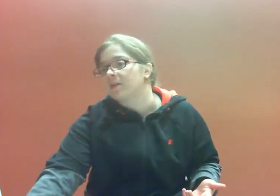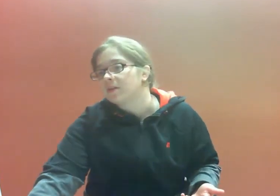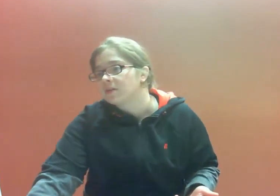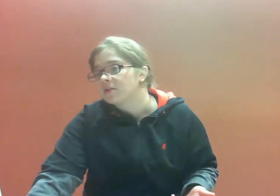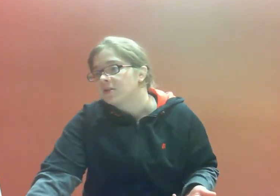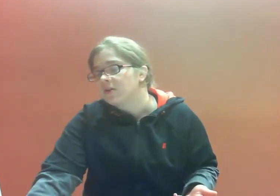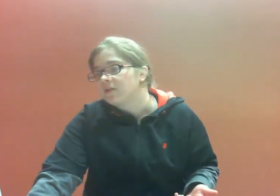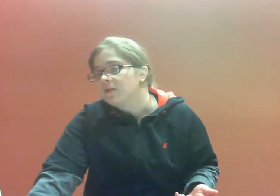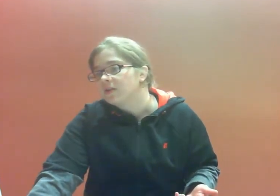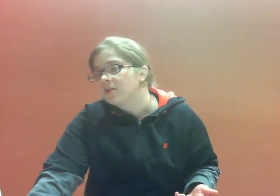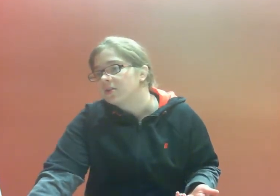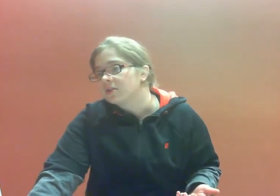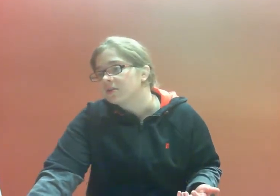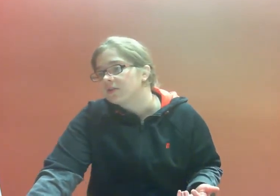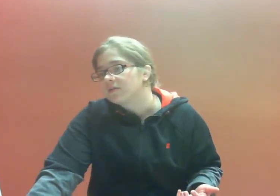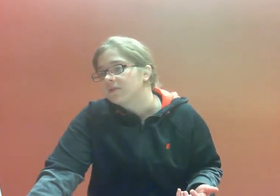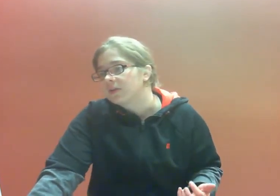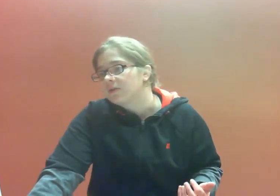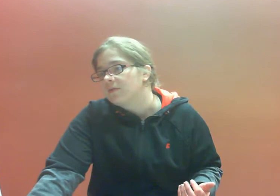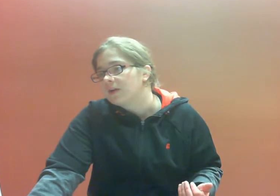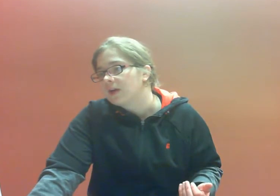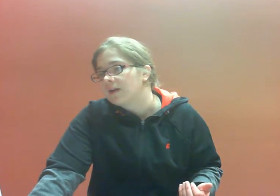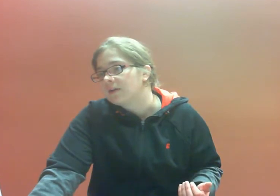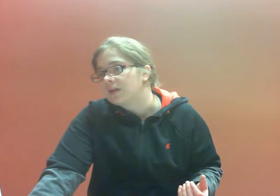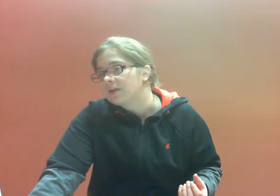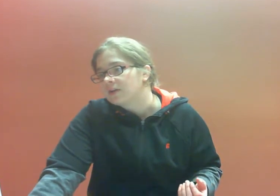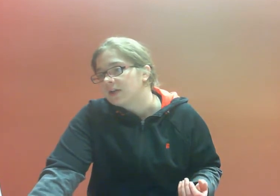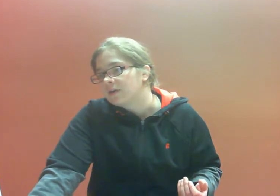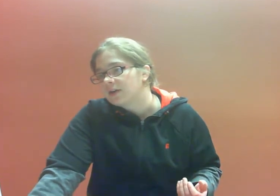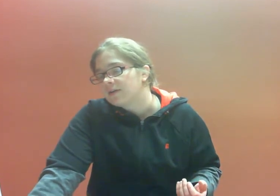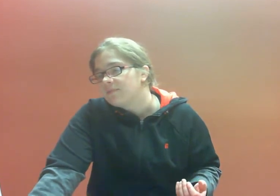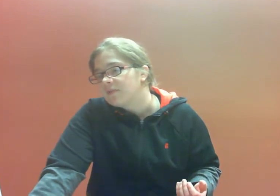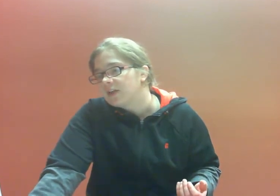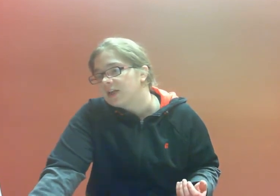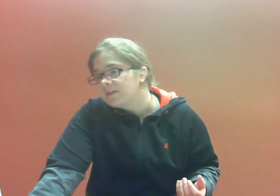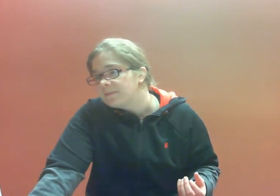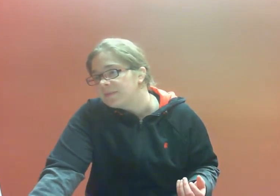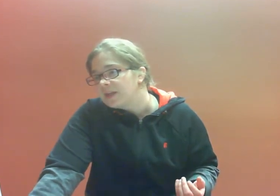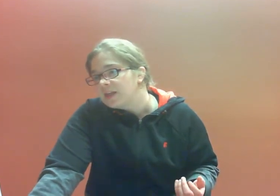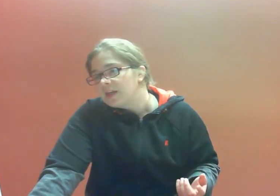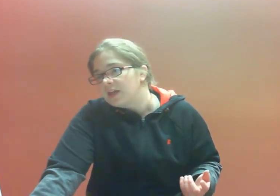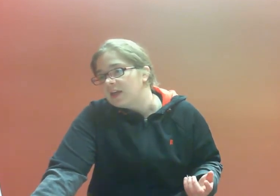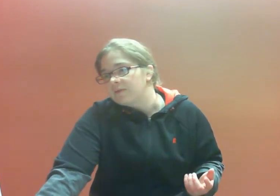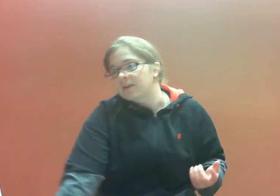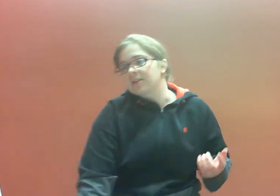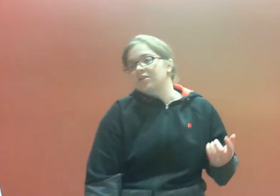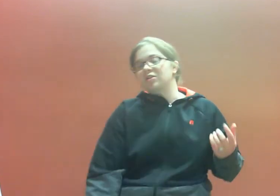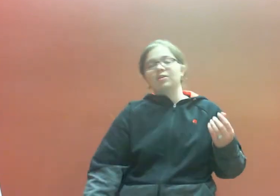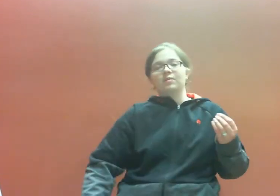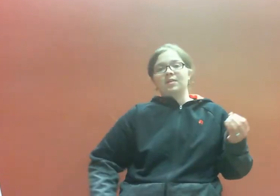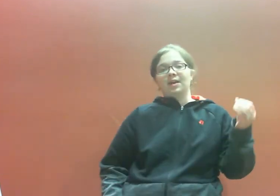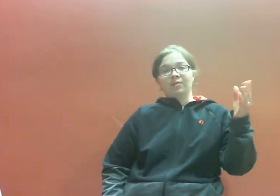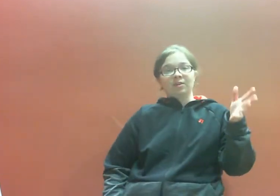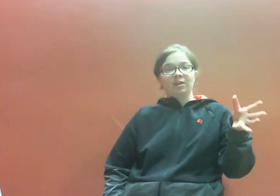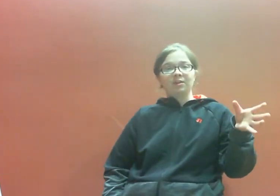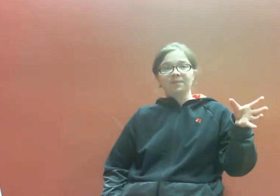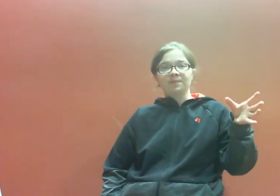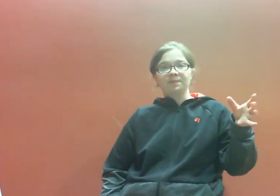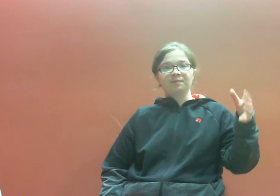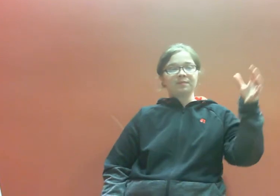So, just to review, I have an ear diagram right here. And we're going to start with the outer ear.